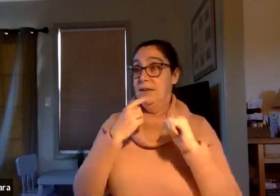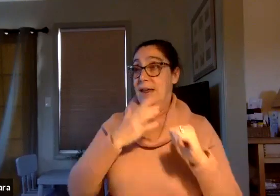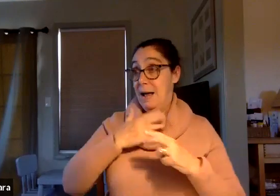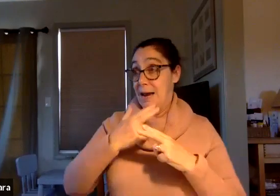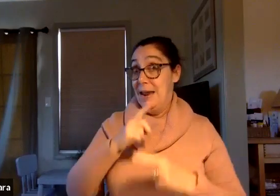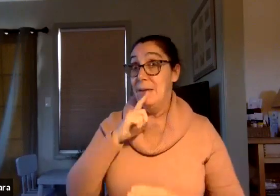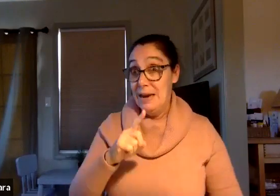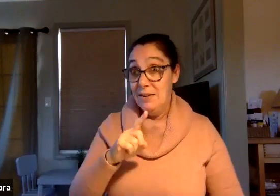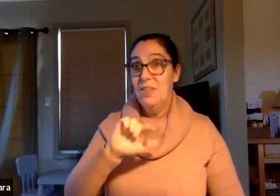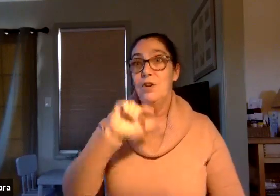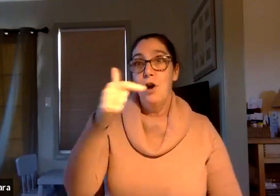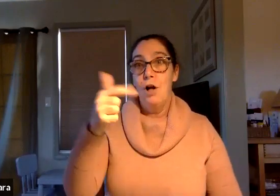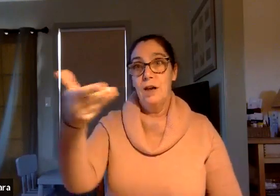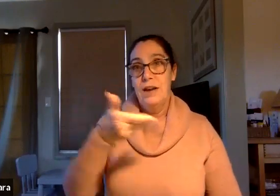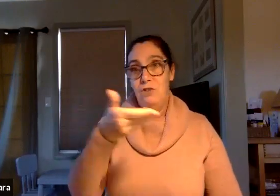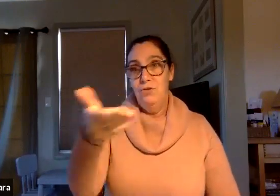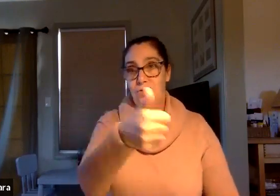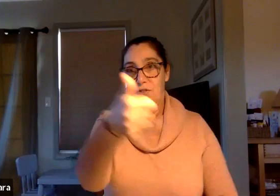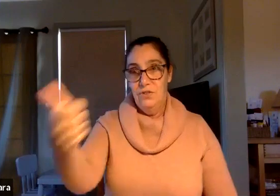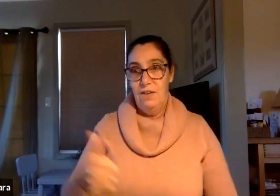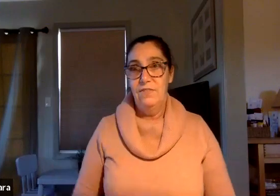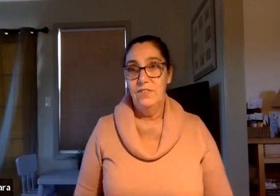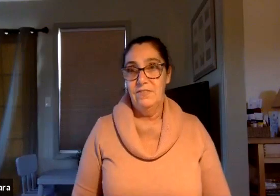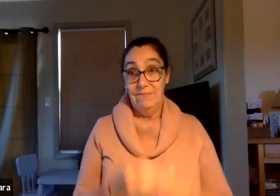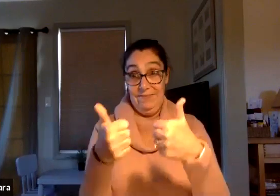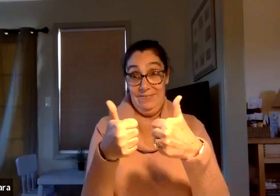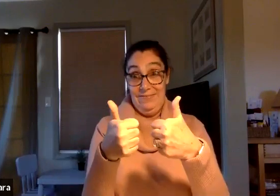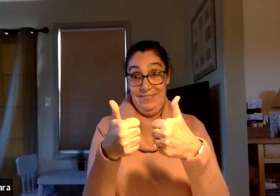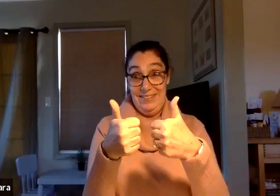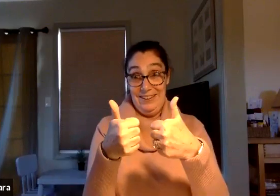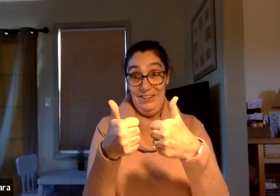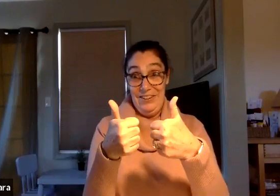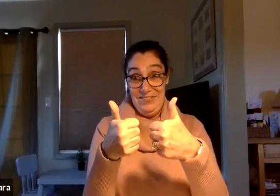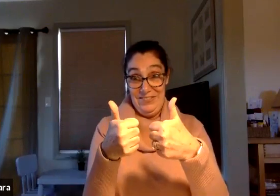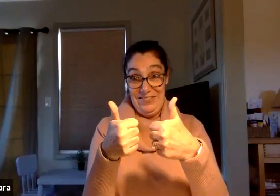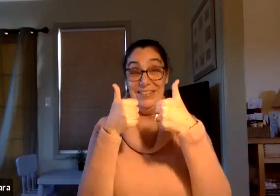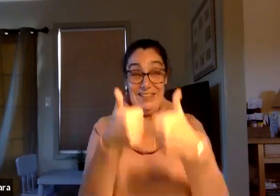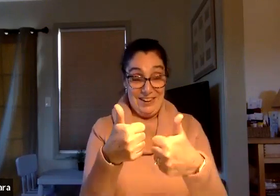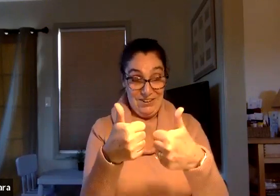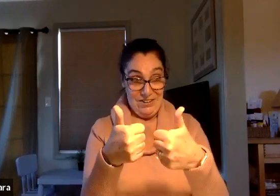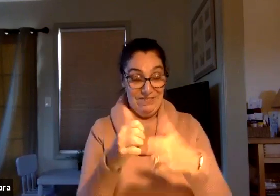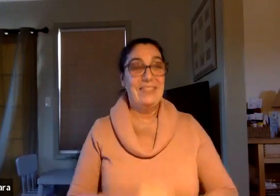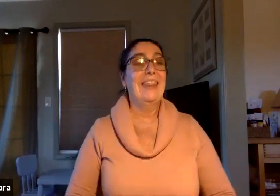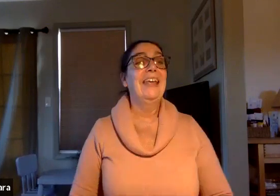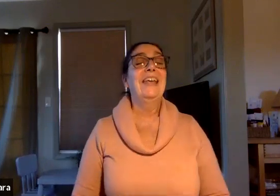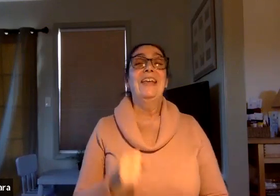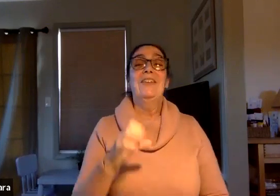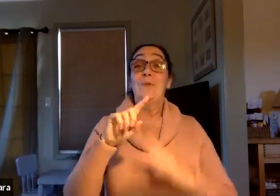say my name is. Then you're all going to introduce yourselves. Cool? Cool. So we'll